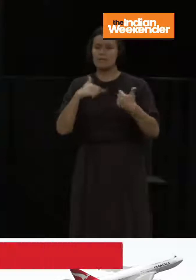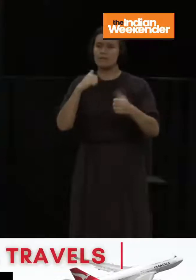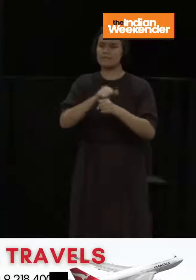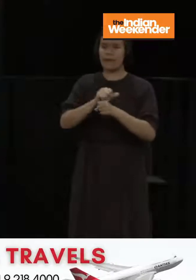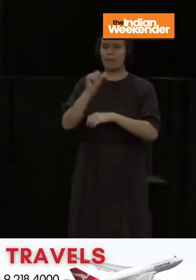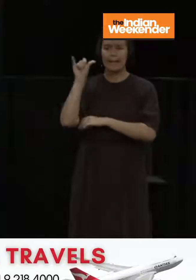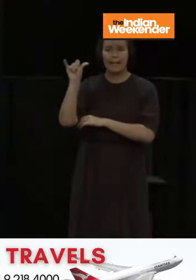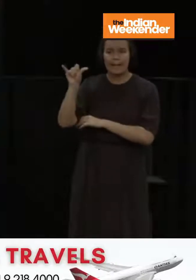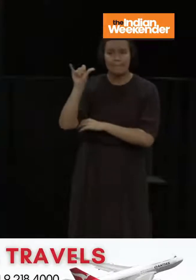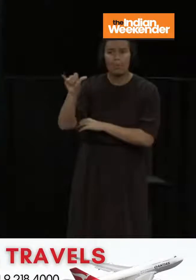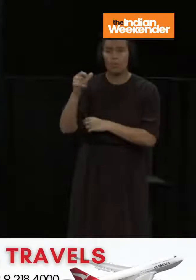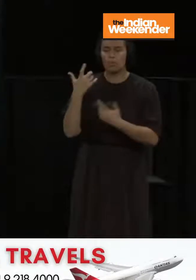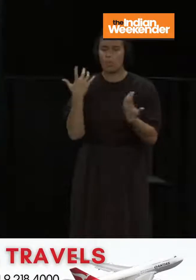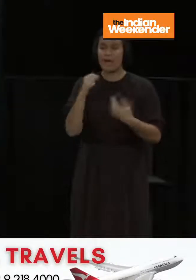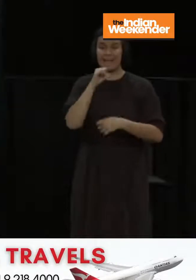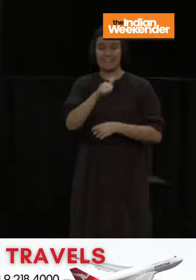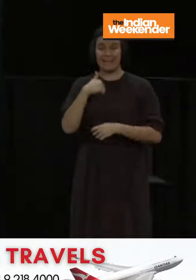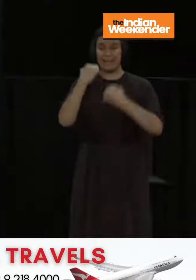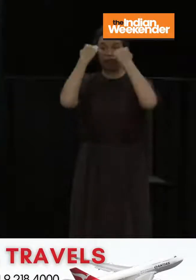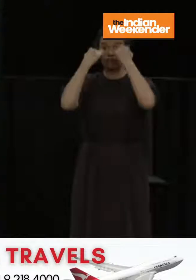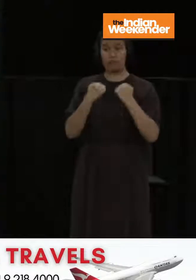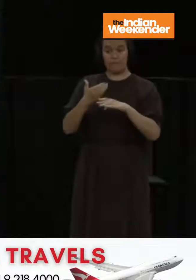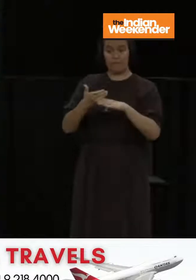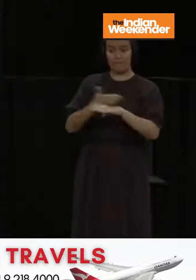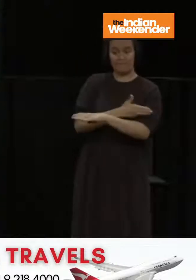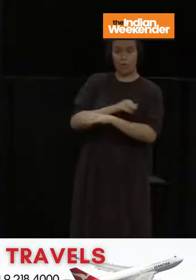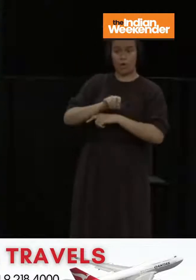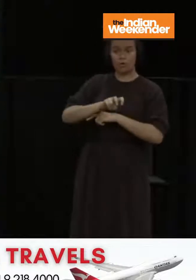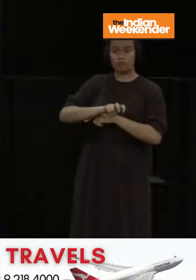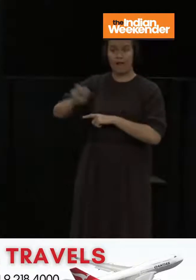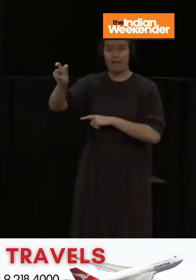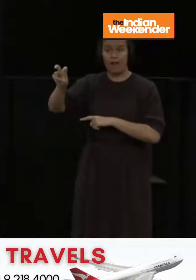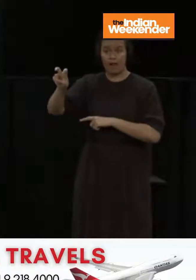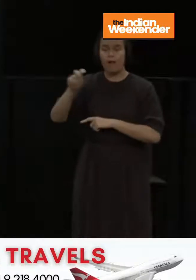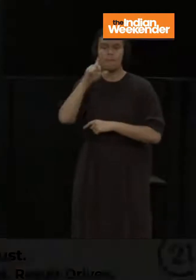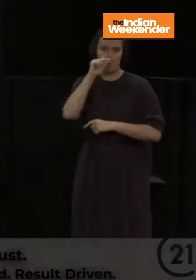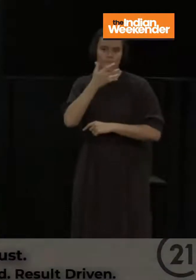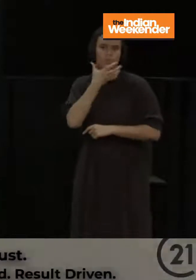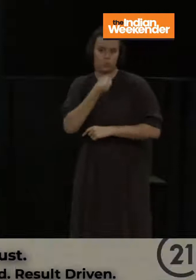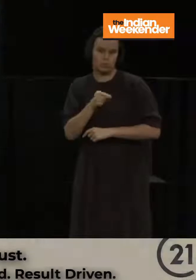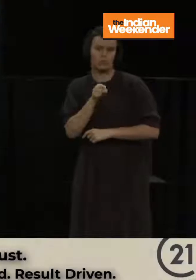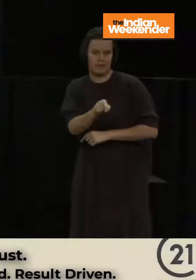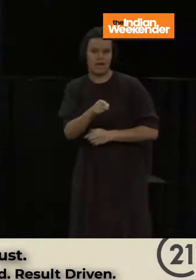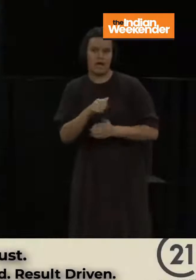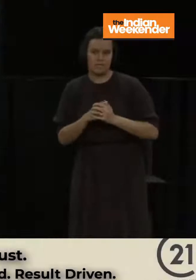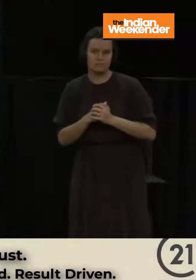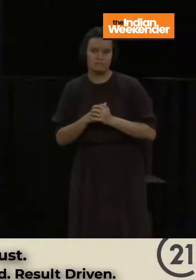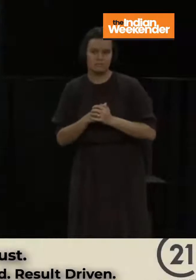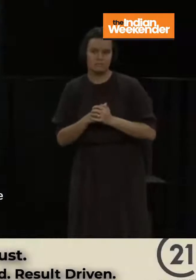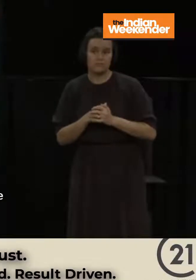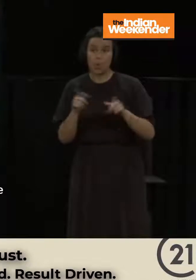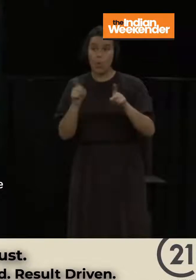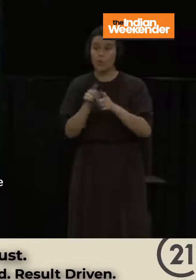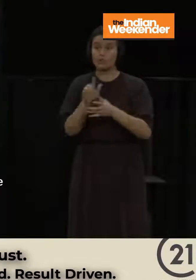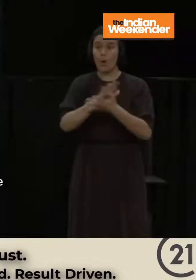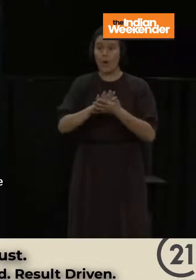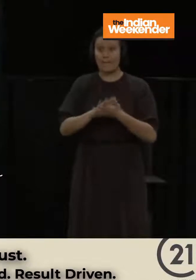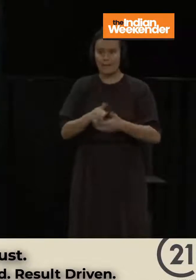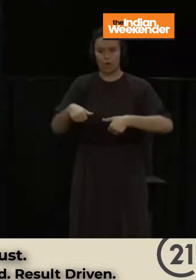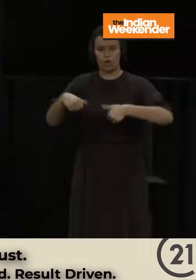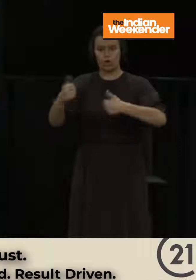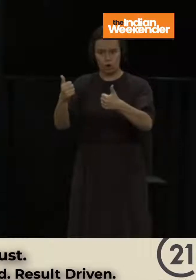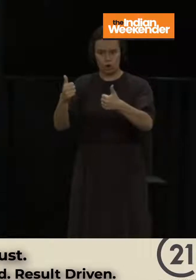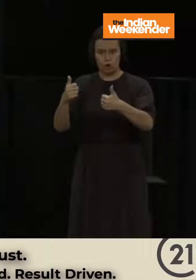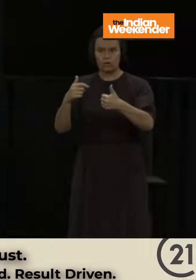people to satisfy those pre-departure testing requirements. And as such, you know, that will mean people are being tested much closer to their point of departure than the